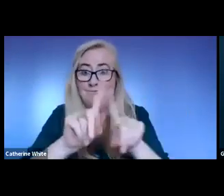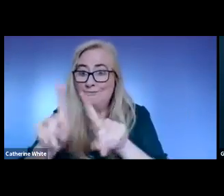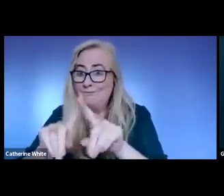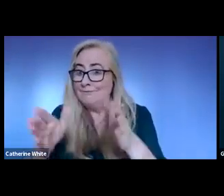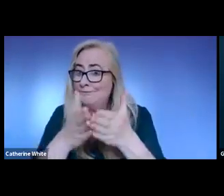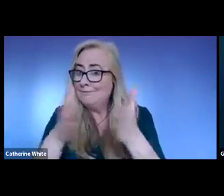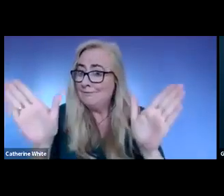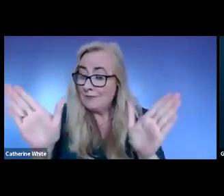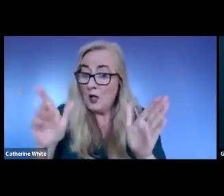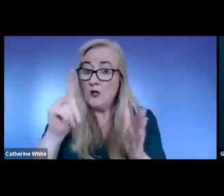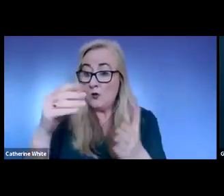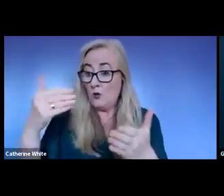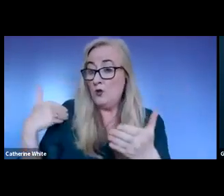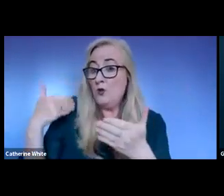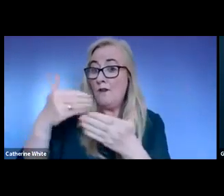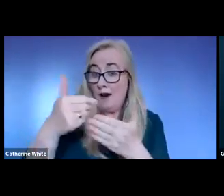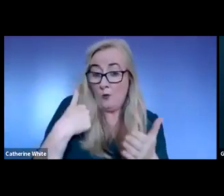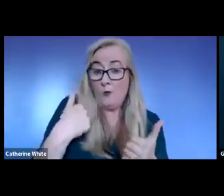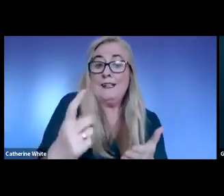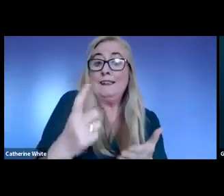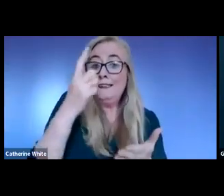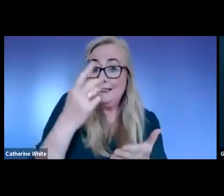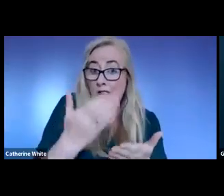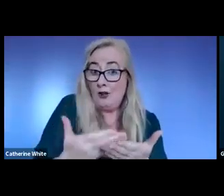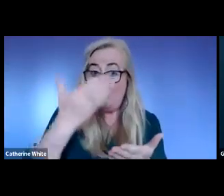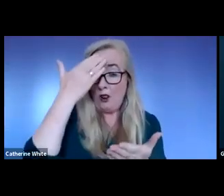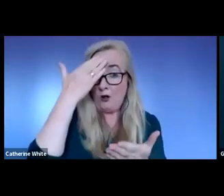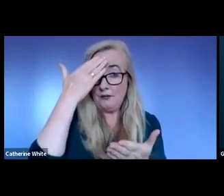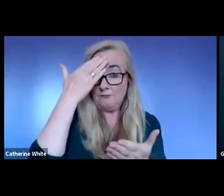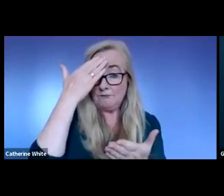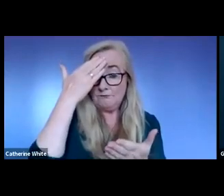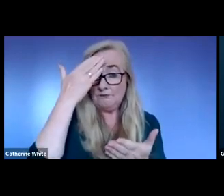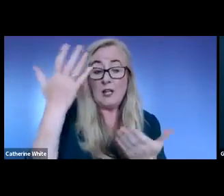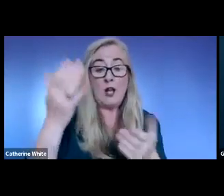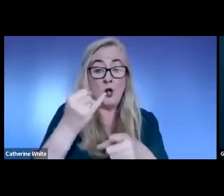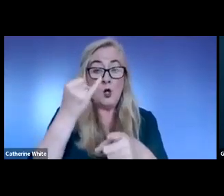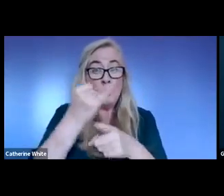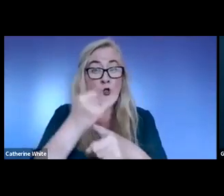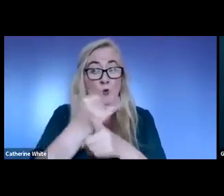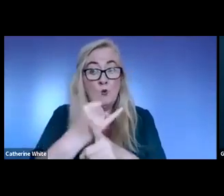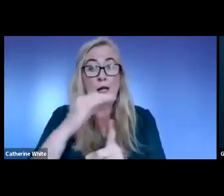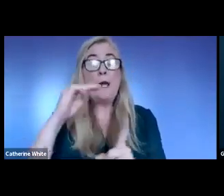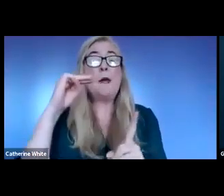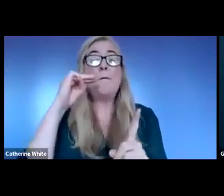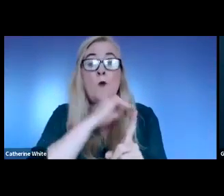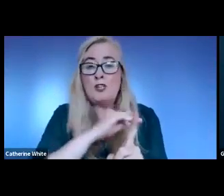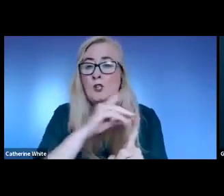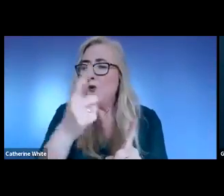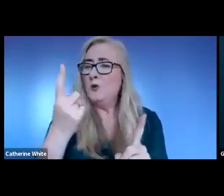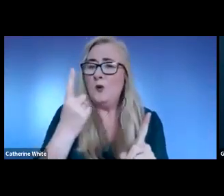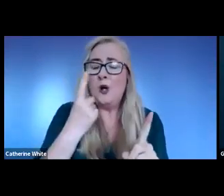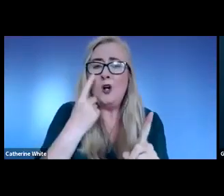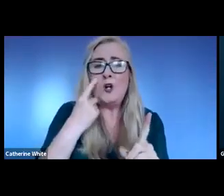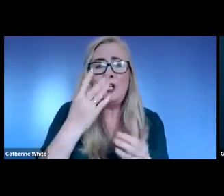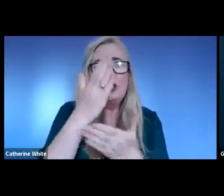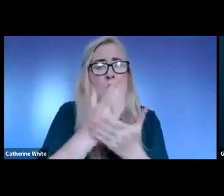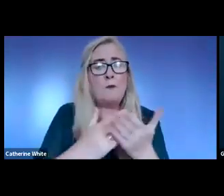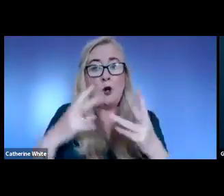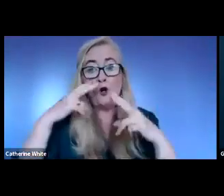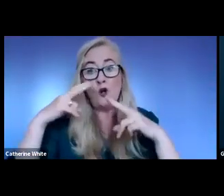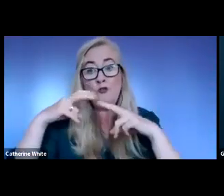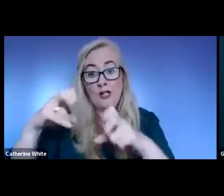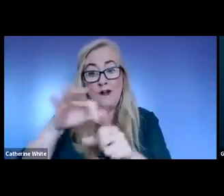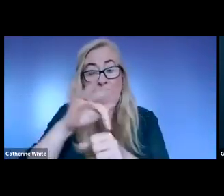I think so far we have learned that the school is really important. If you look at some of the research that's coming out of the